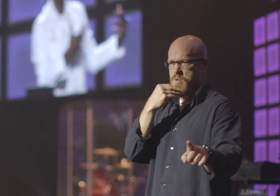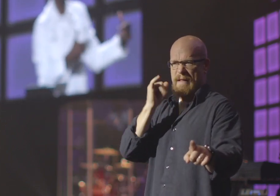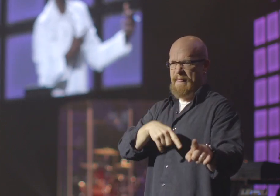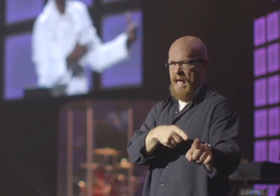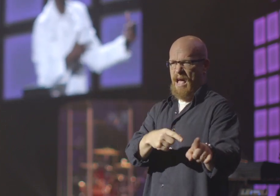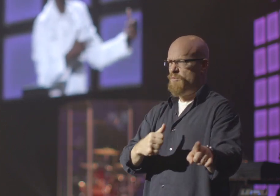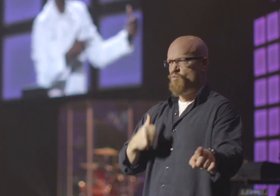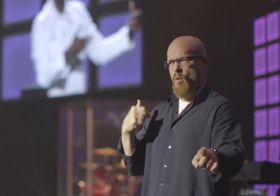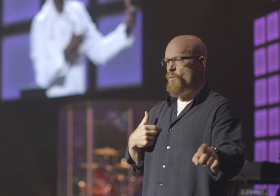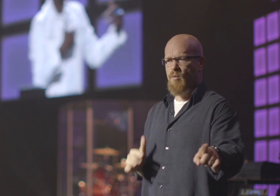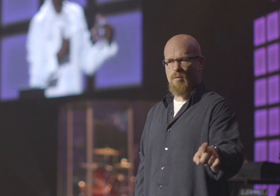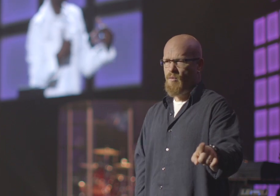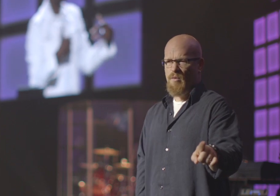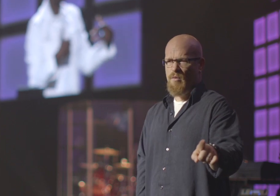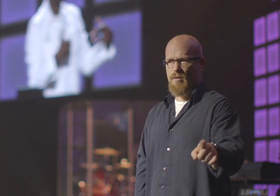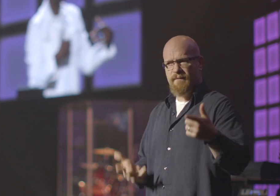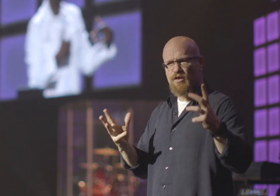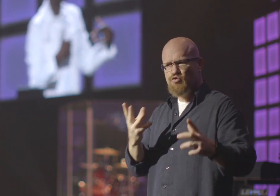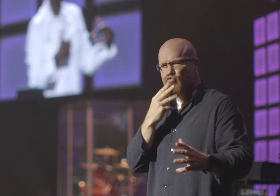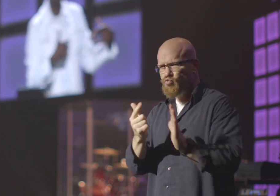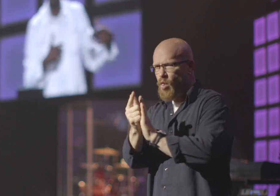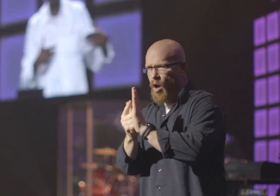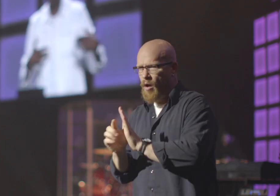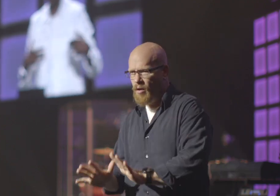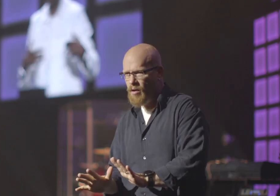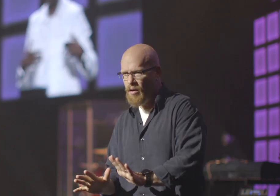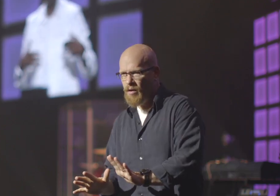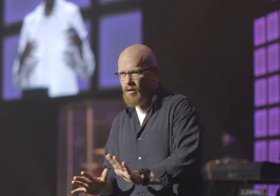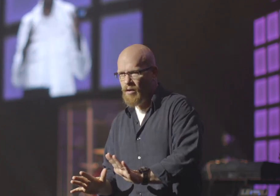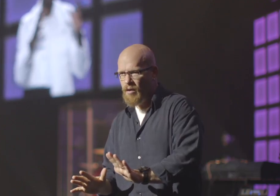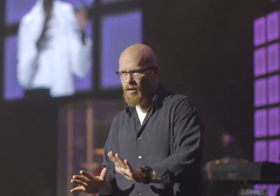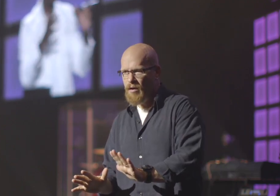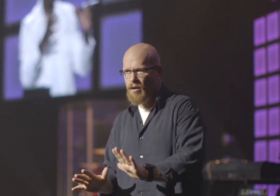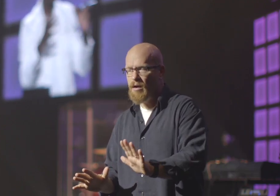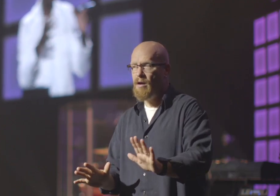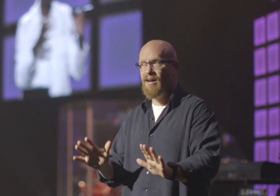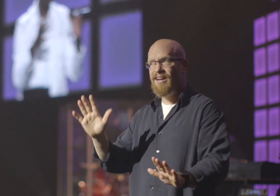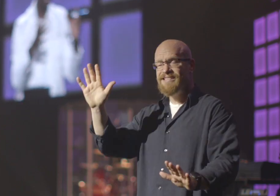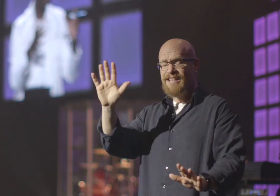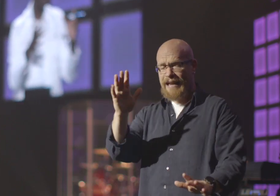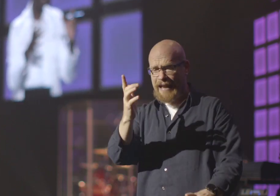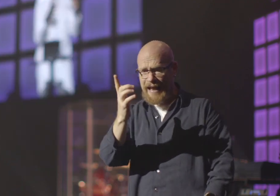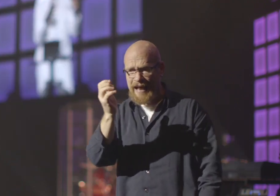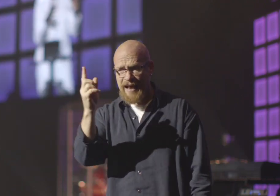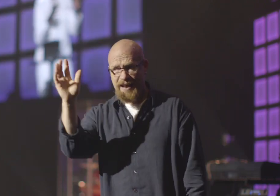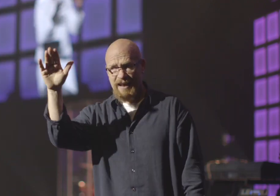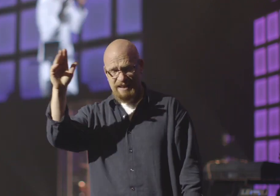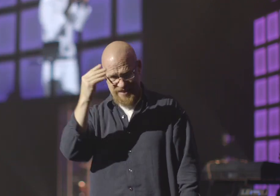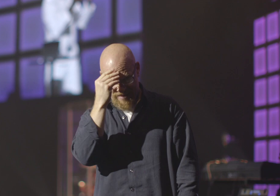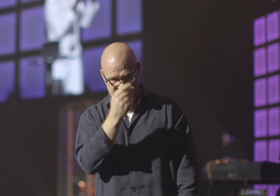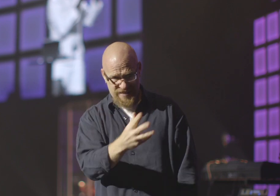unclean in my mouth," and so to speak. So he said, whatever God said this to, the angel said this to him, whatever God calls